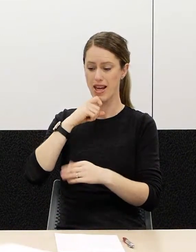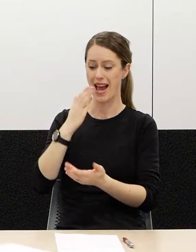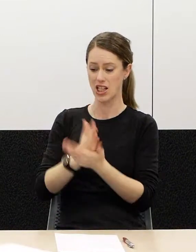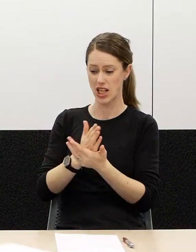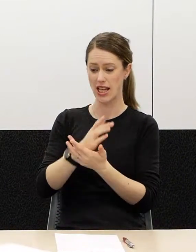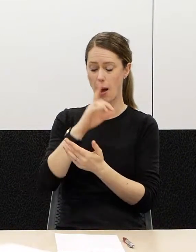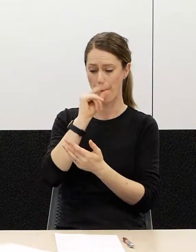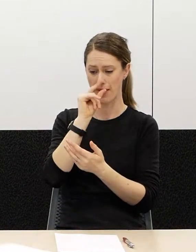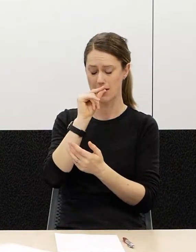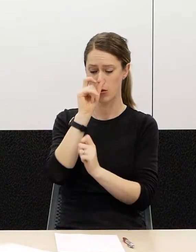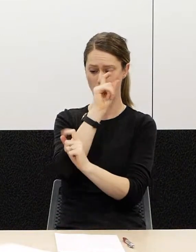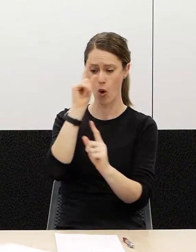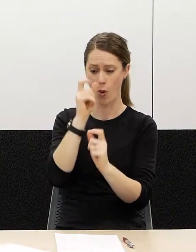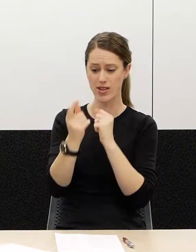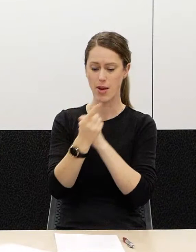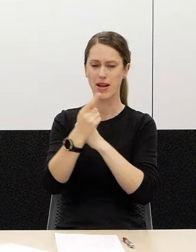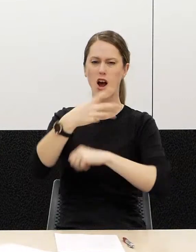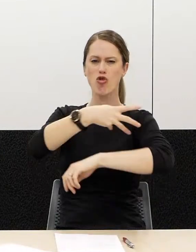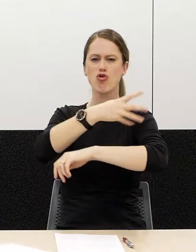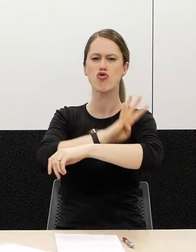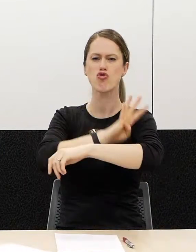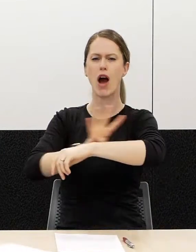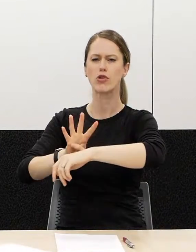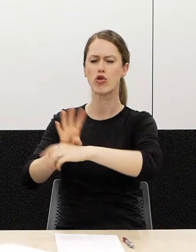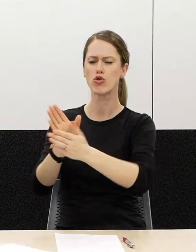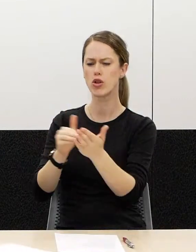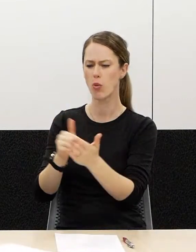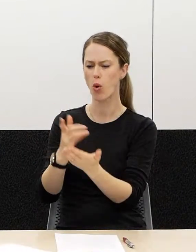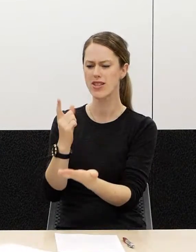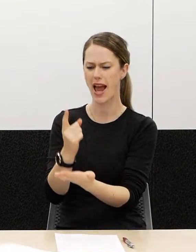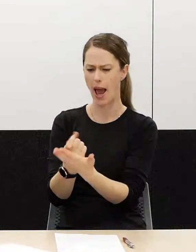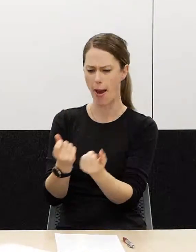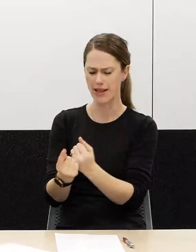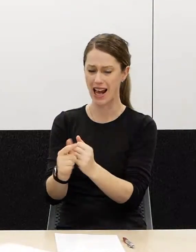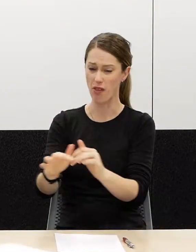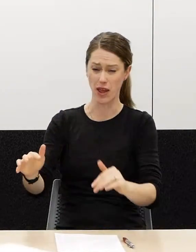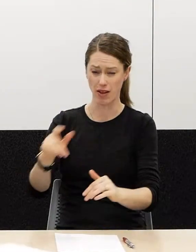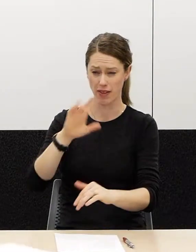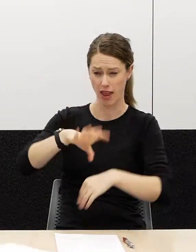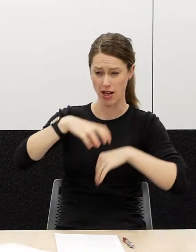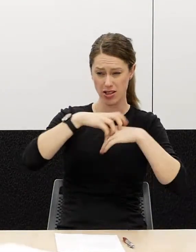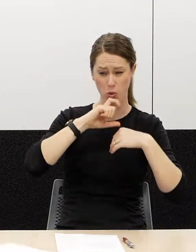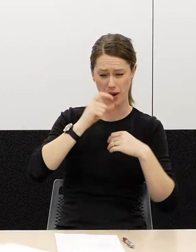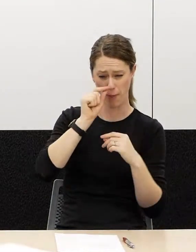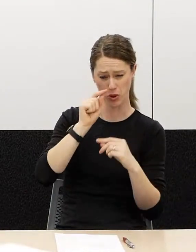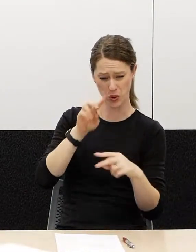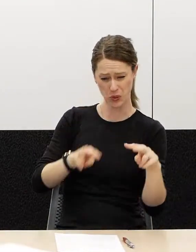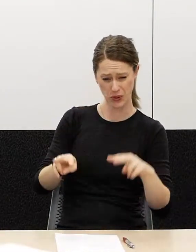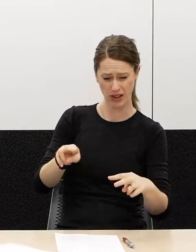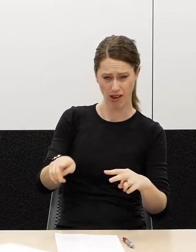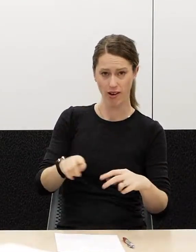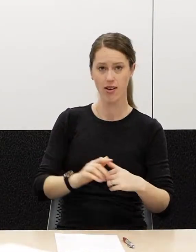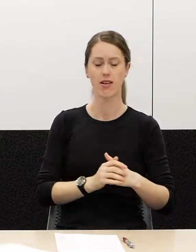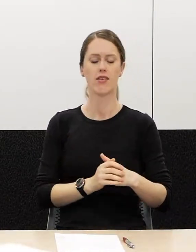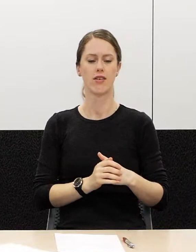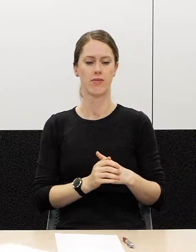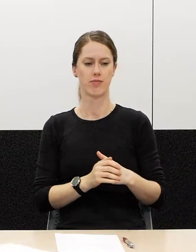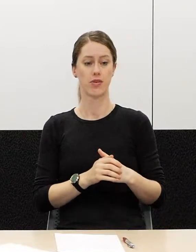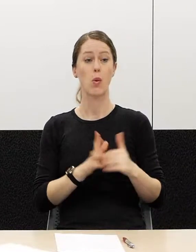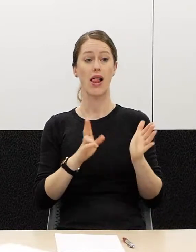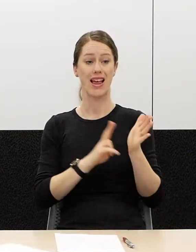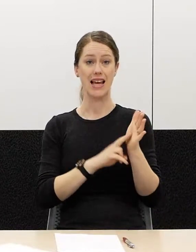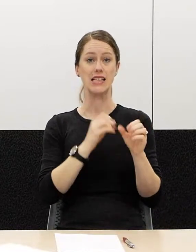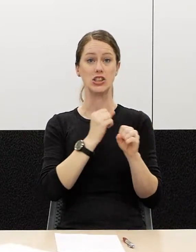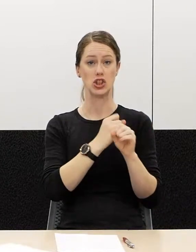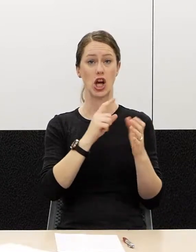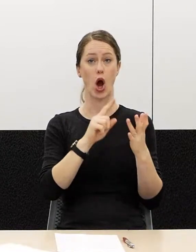at grassroots level in New Zealand? So what's actually happening on the ground? Yeah. This is about, again, I think NGOs will